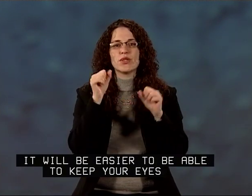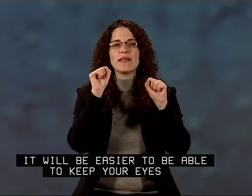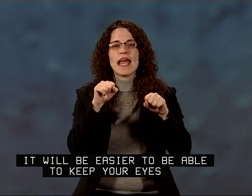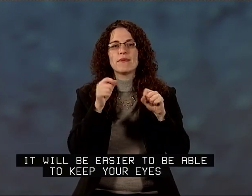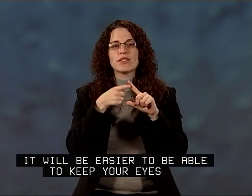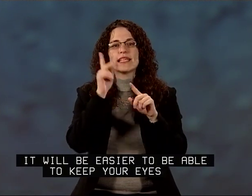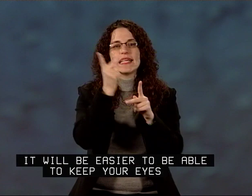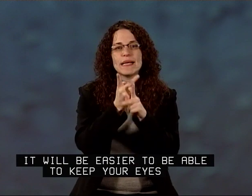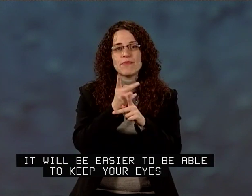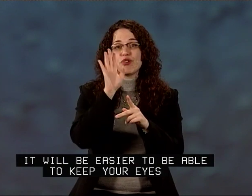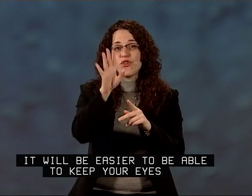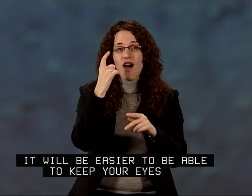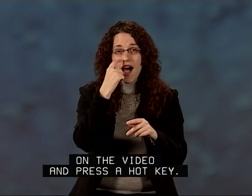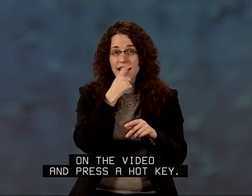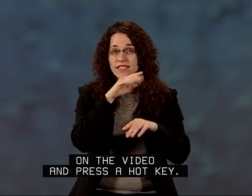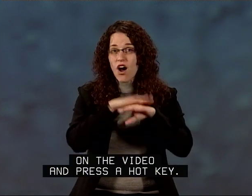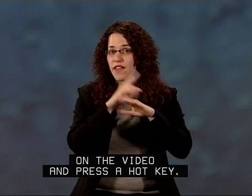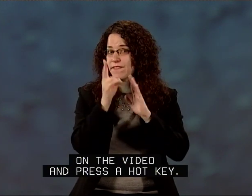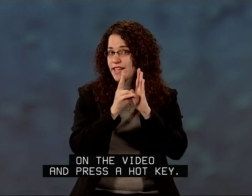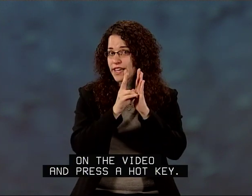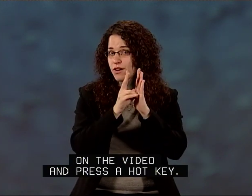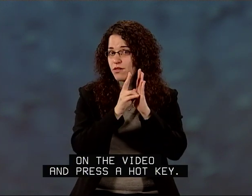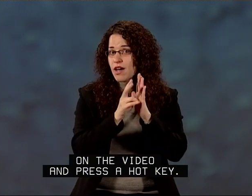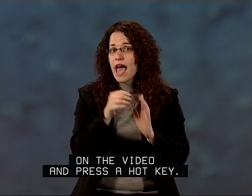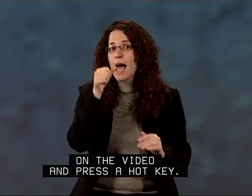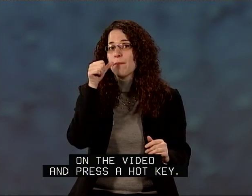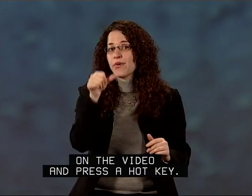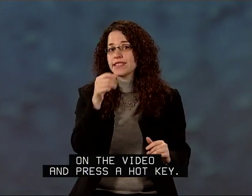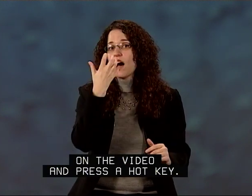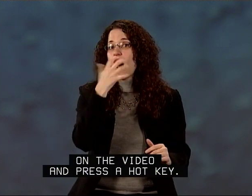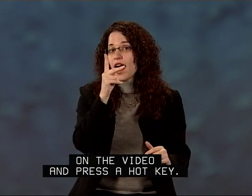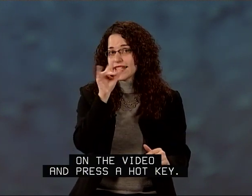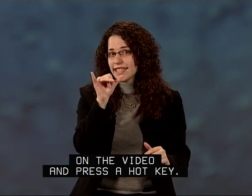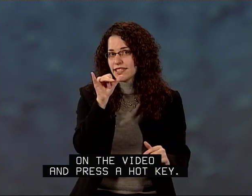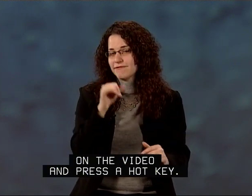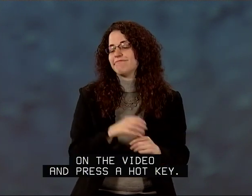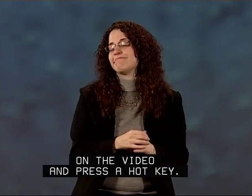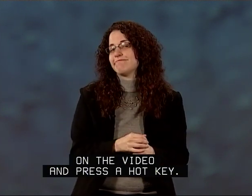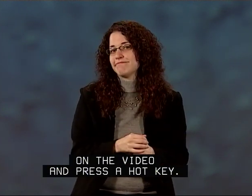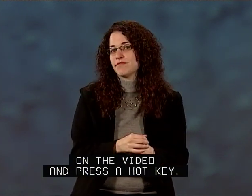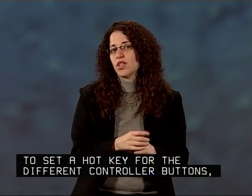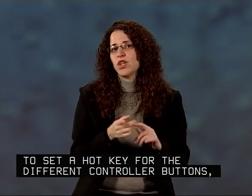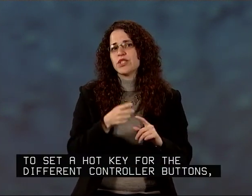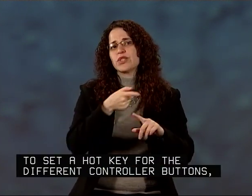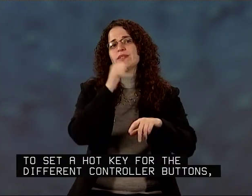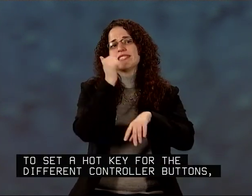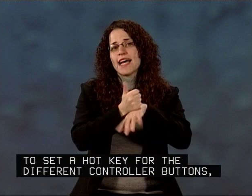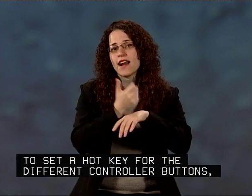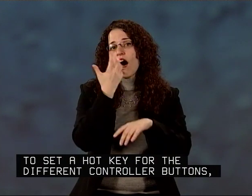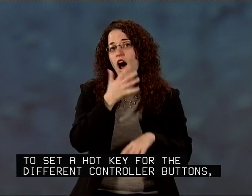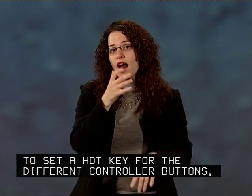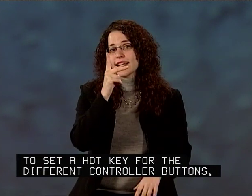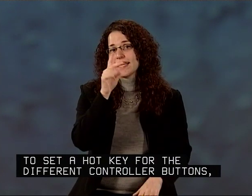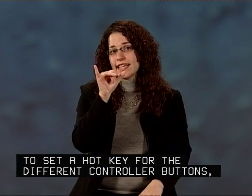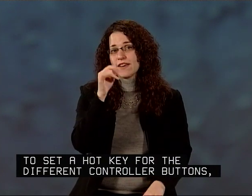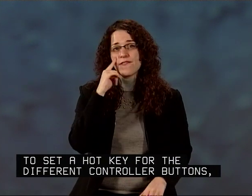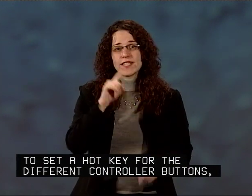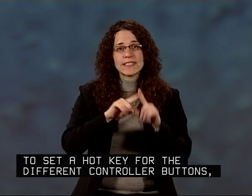be able to keep your eyes on the video and press a hotkey. To set a hotkey for the